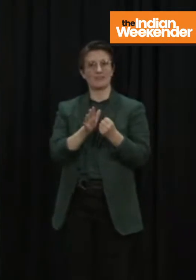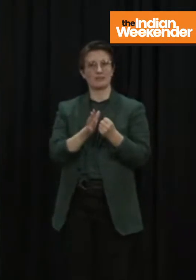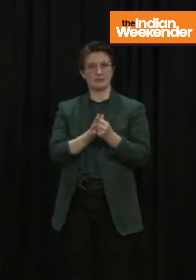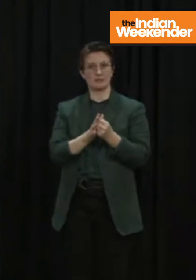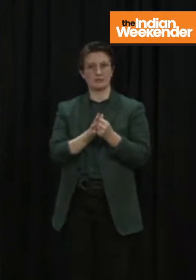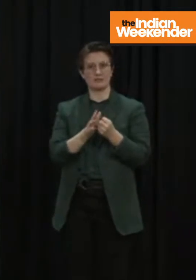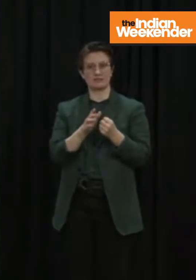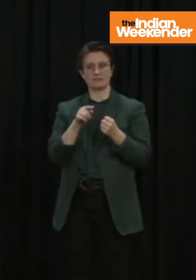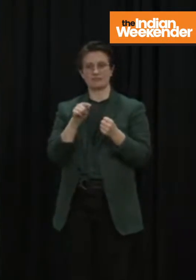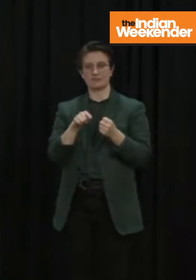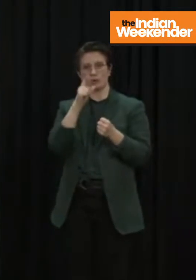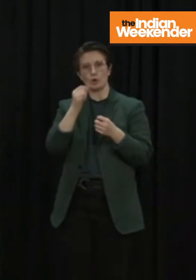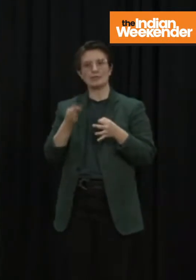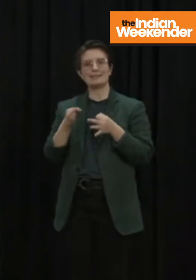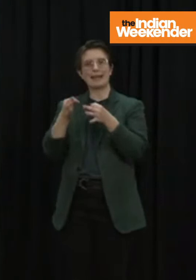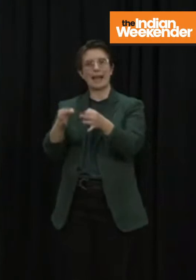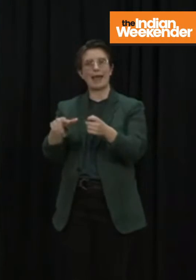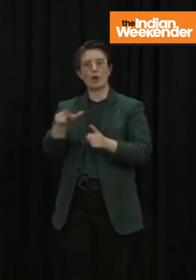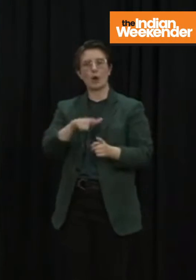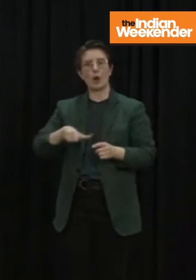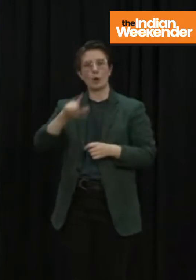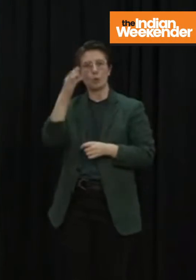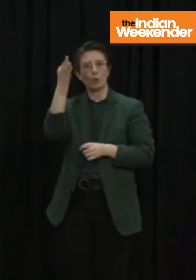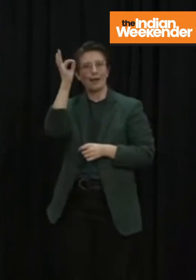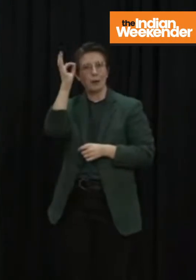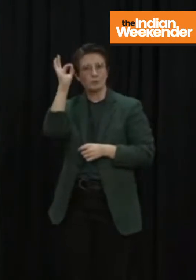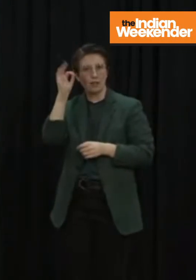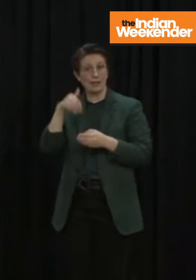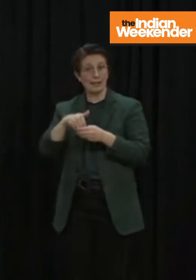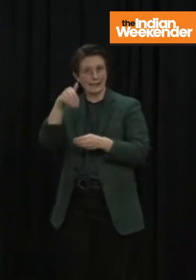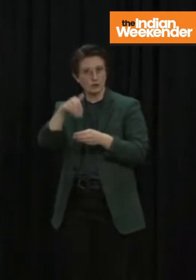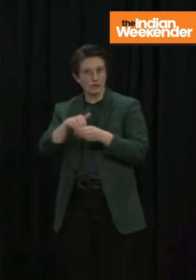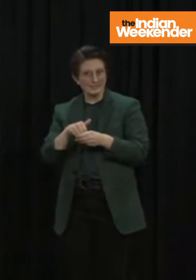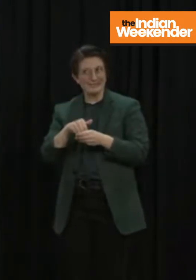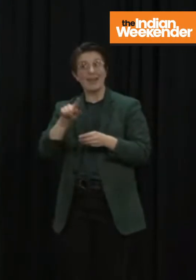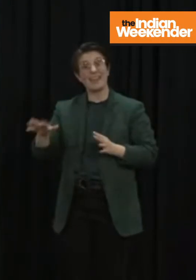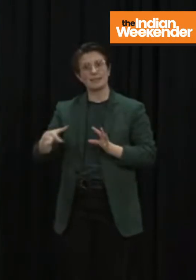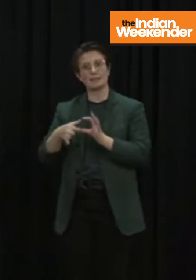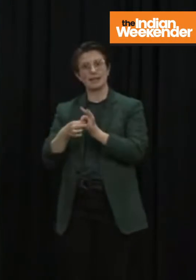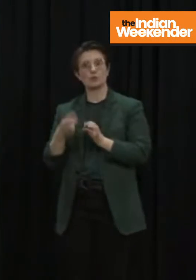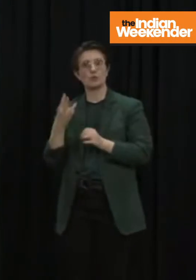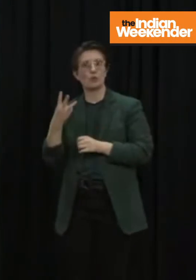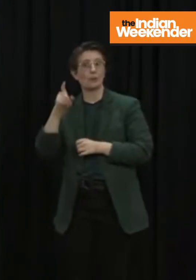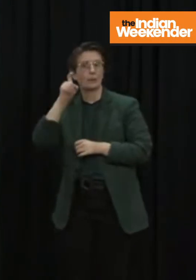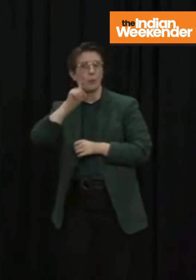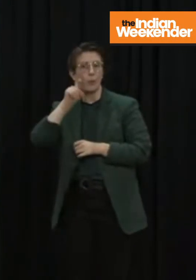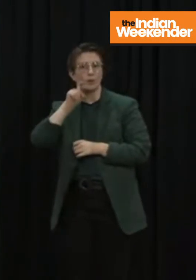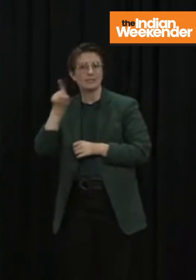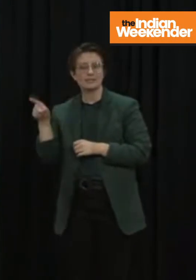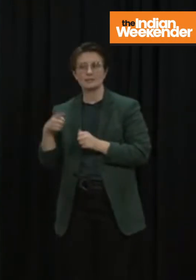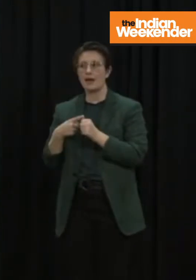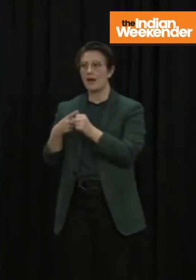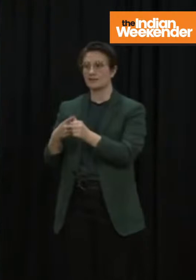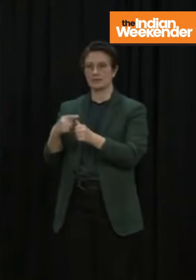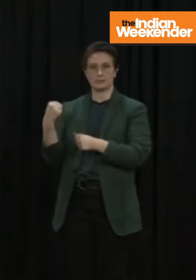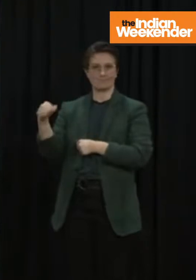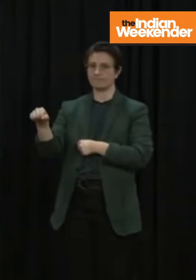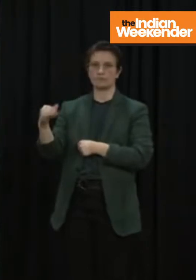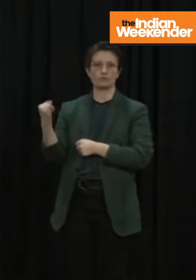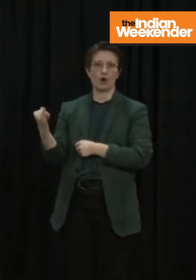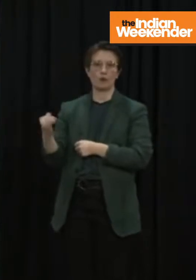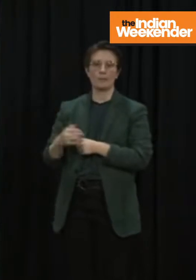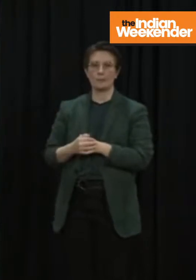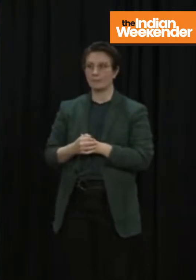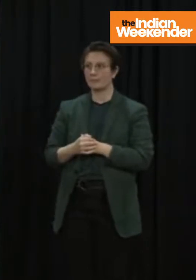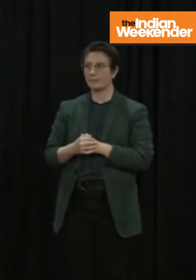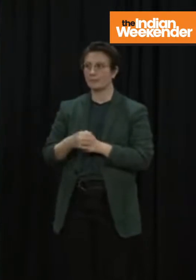of the opposition from councils around that. Utterly incorrect. No, not at all. And are you able to share the vaccination status of the person